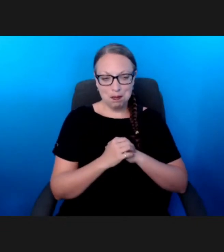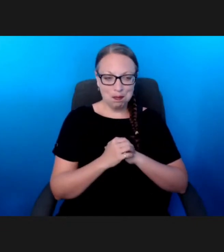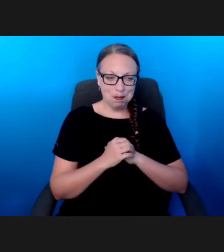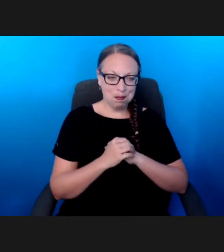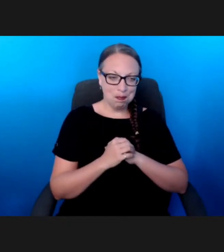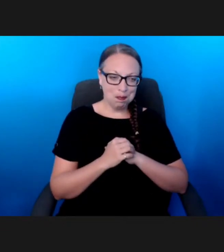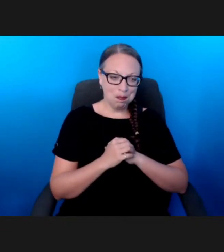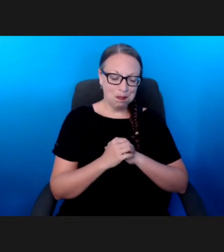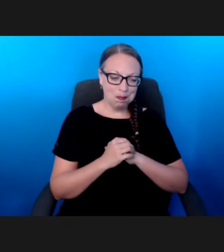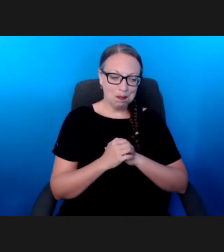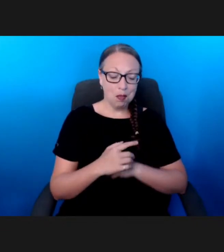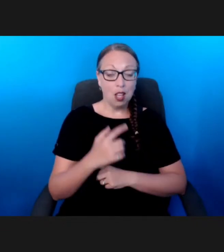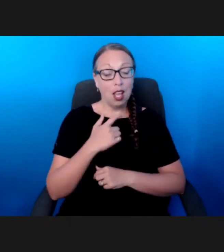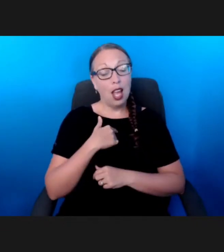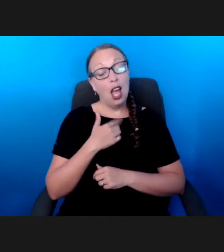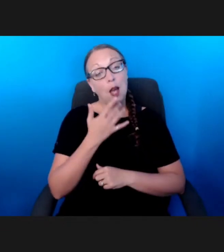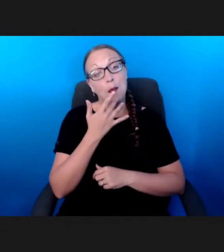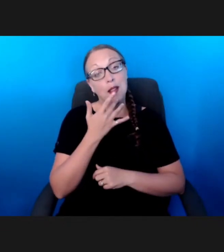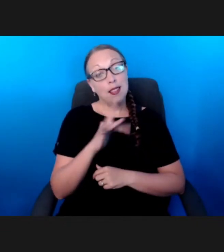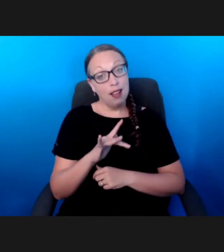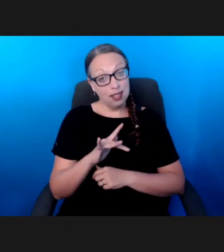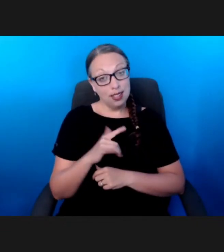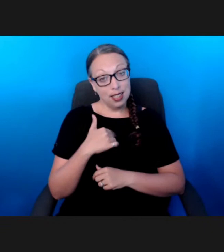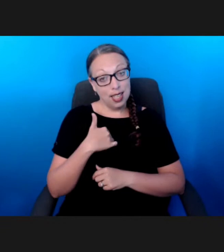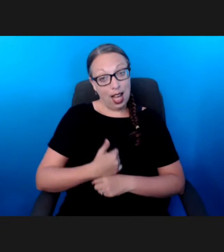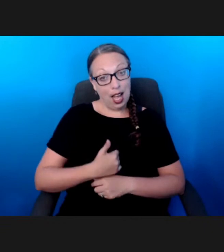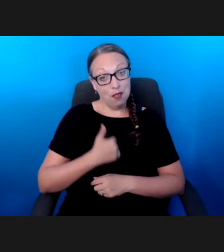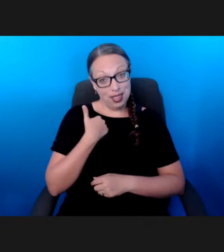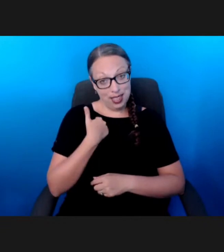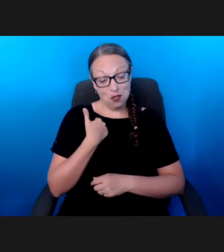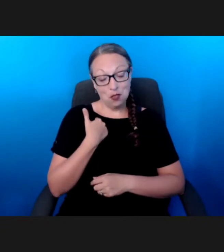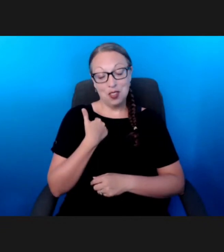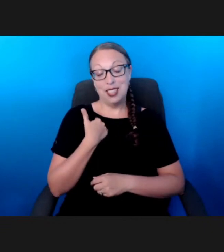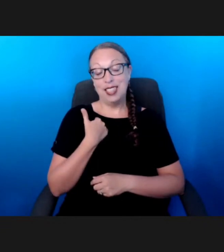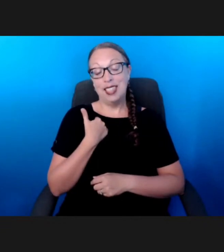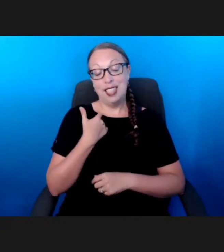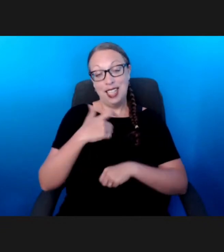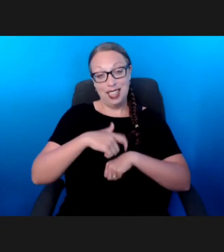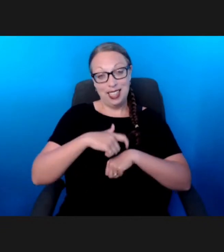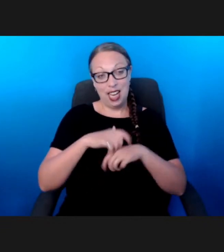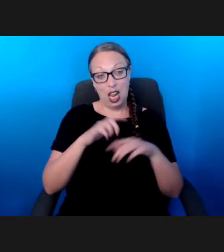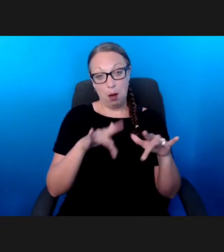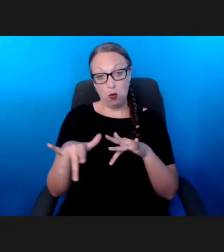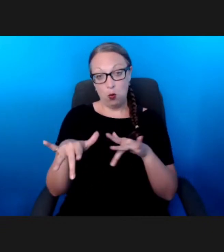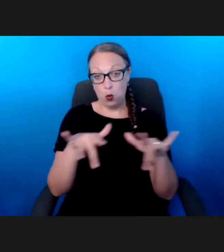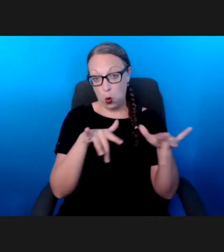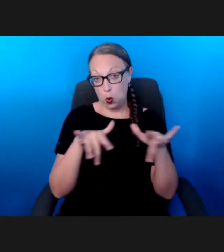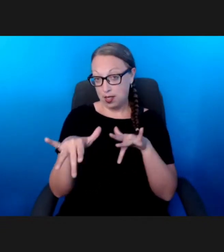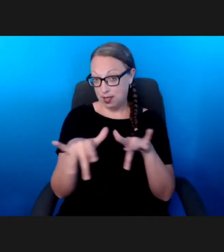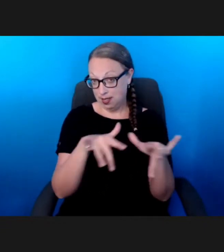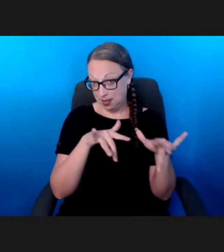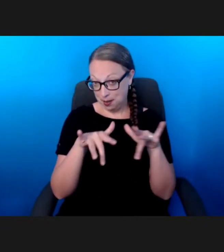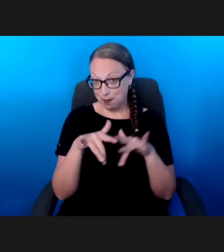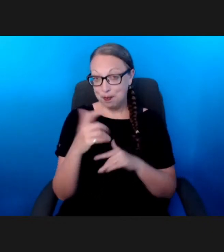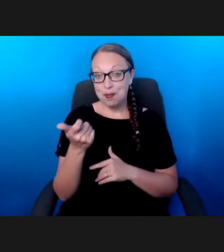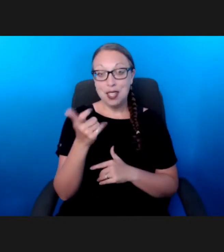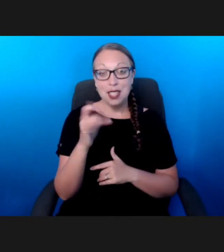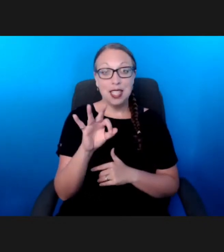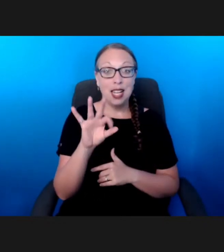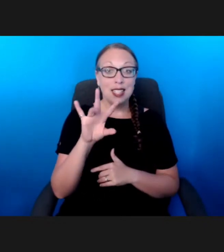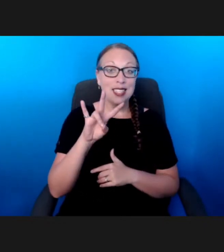I've been very fortunate to have lived in the age of tape recorders. And in